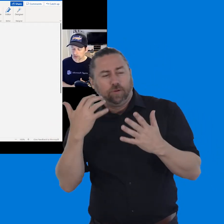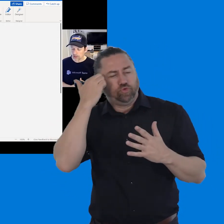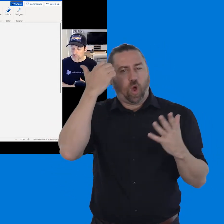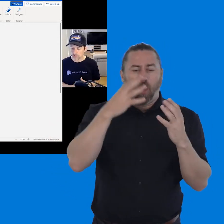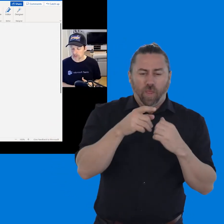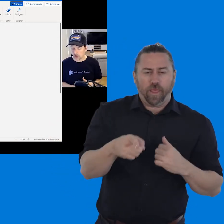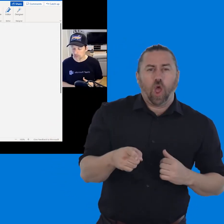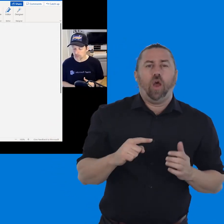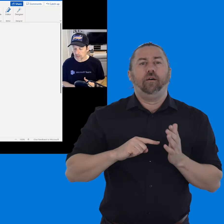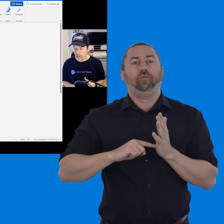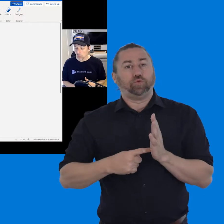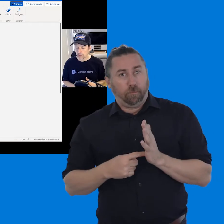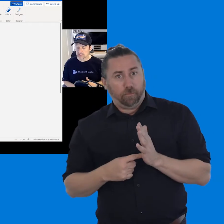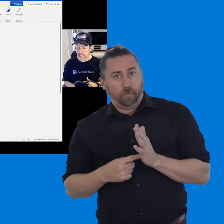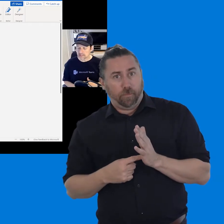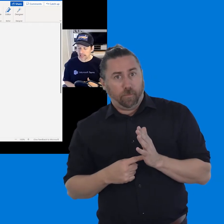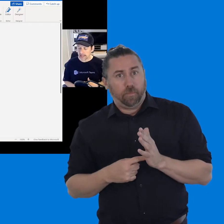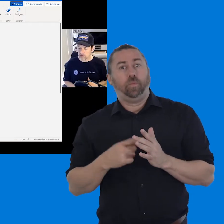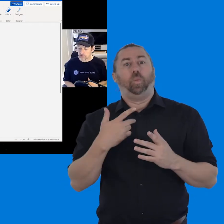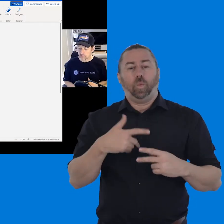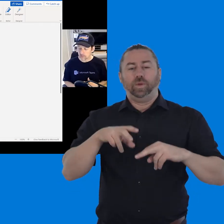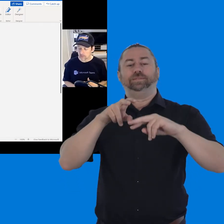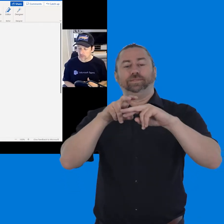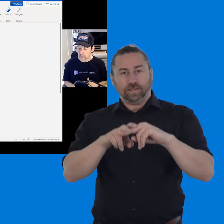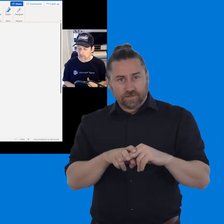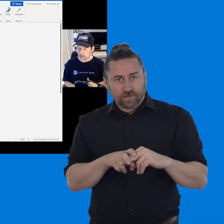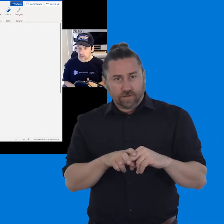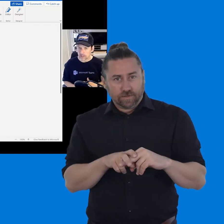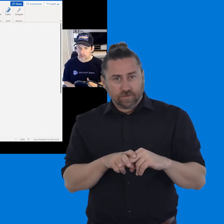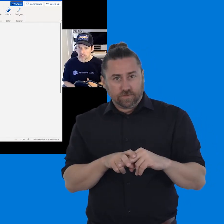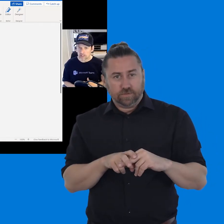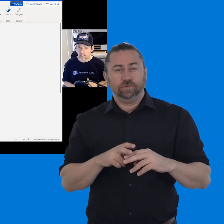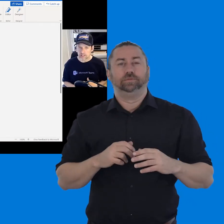with her, full stop. We sat together.